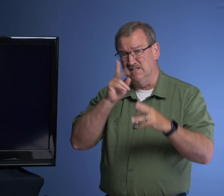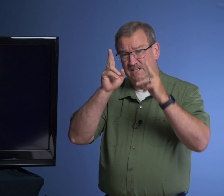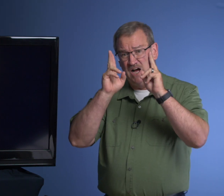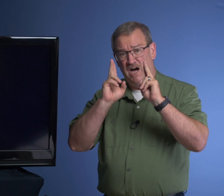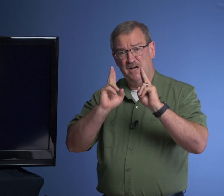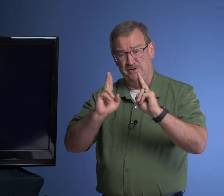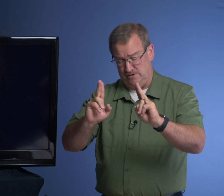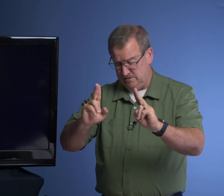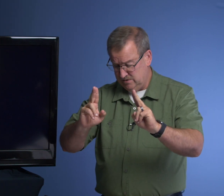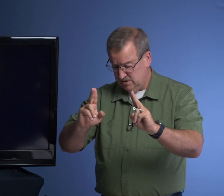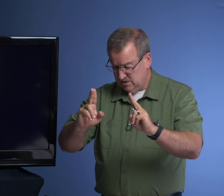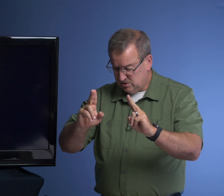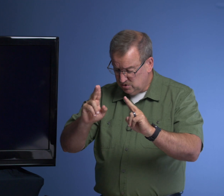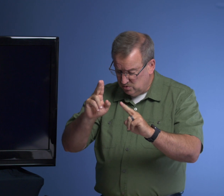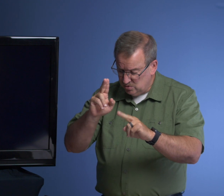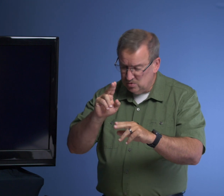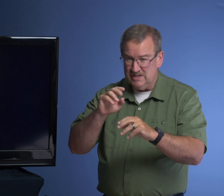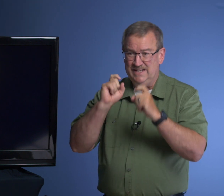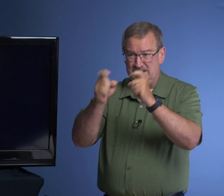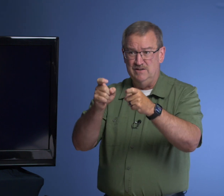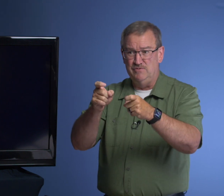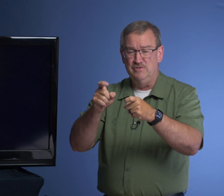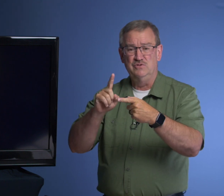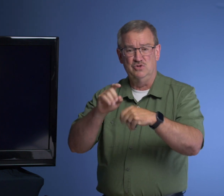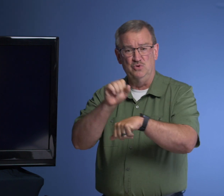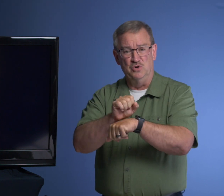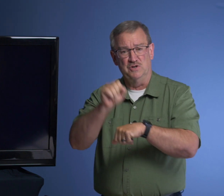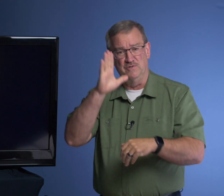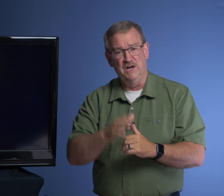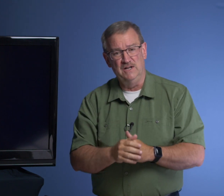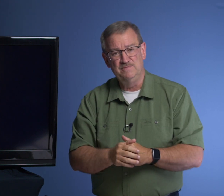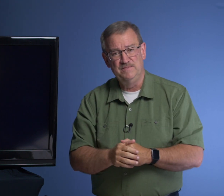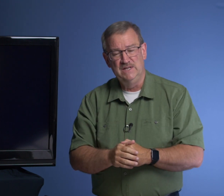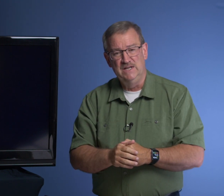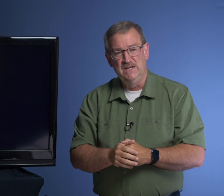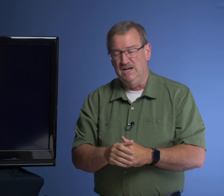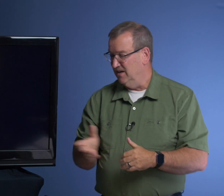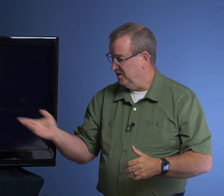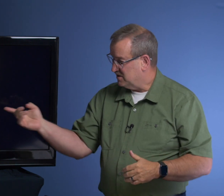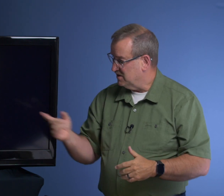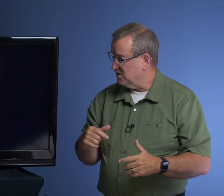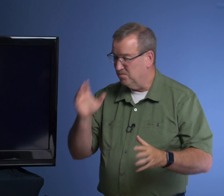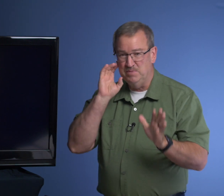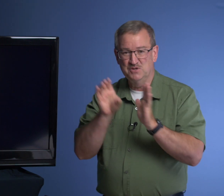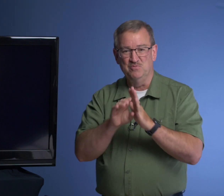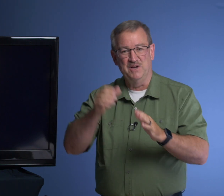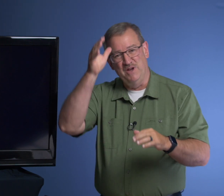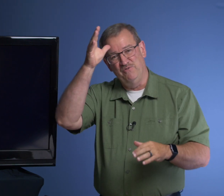an honor to give to the work of God. This is a picture of my